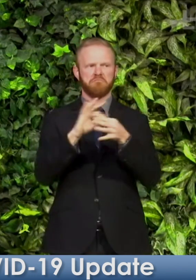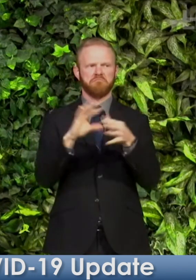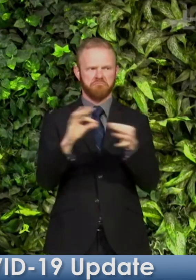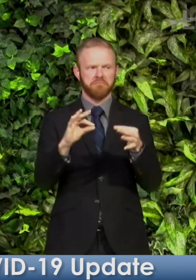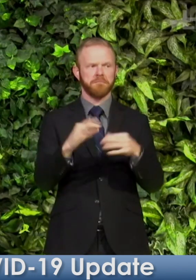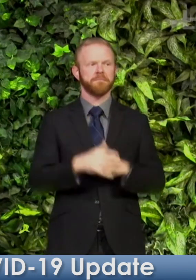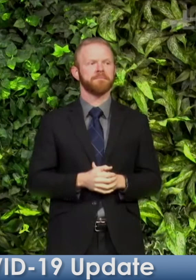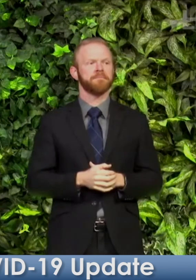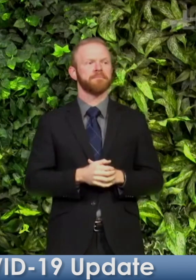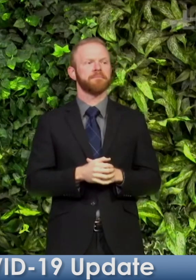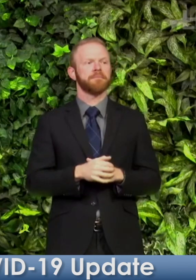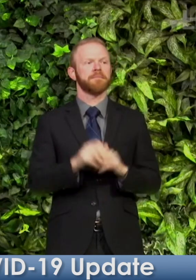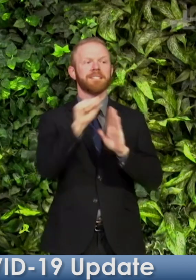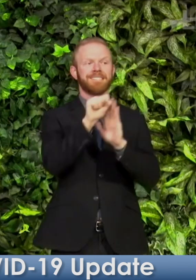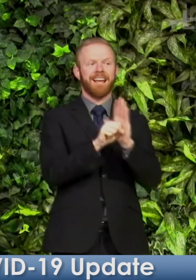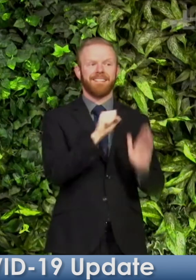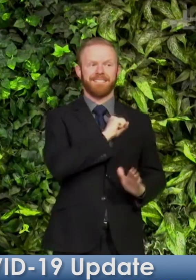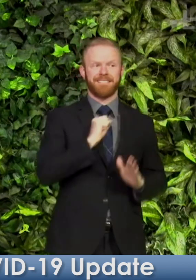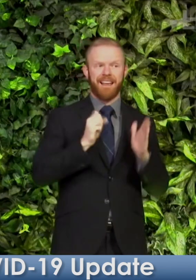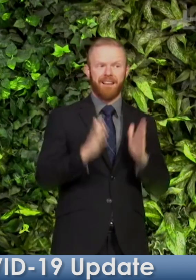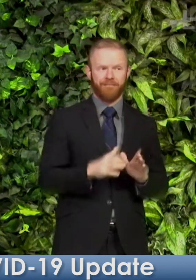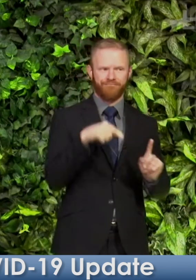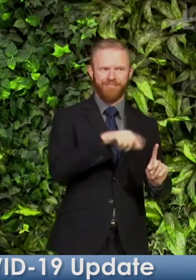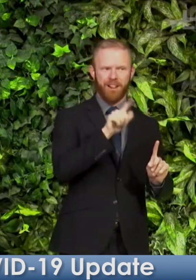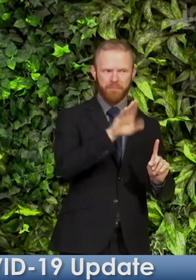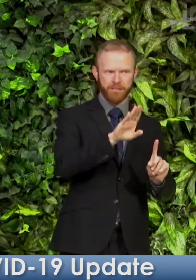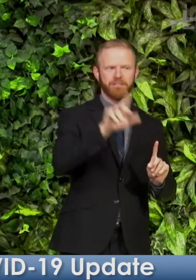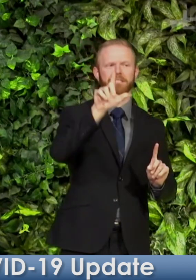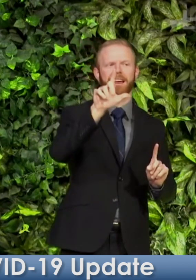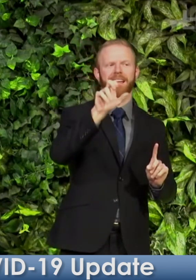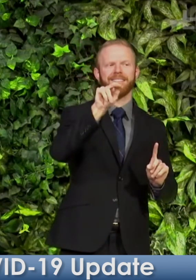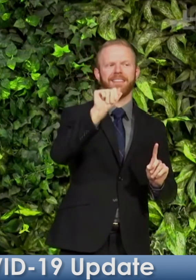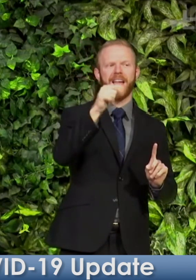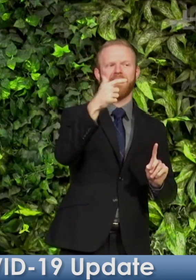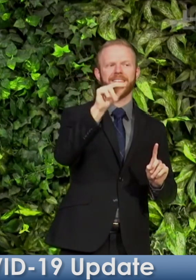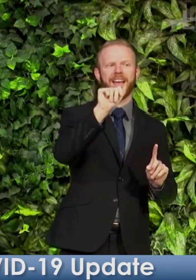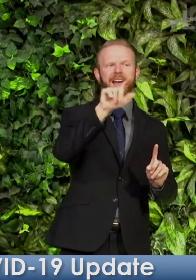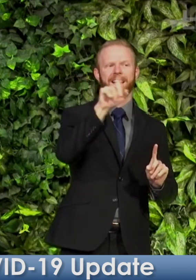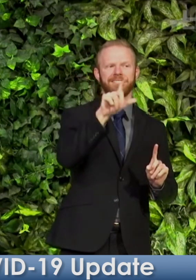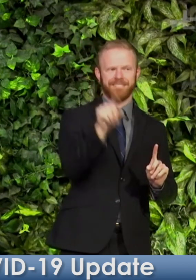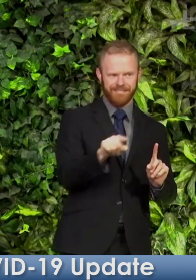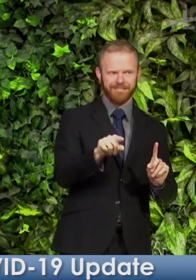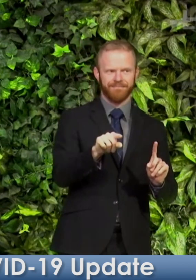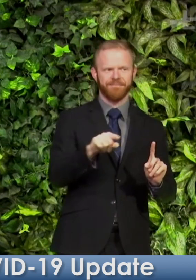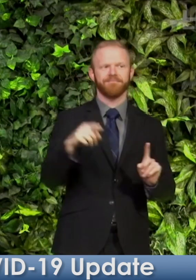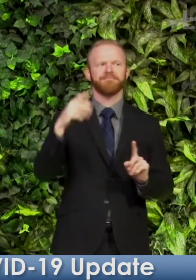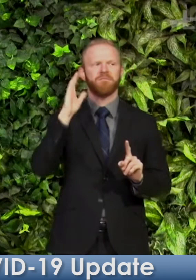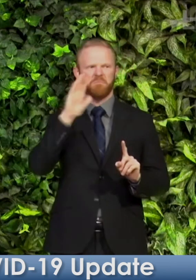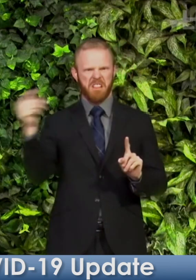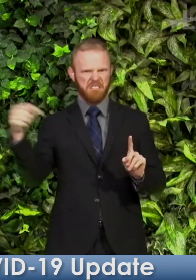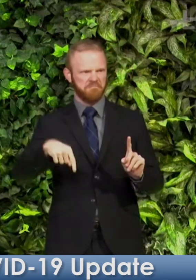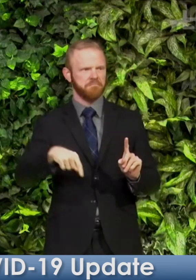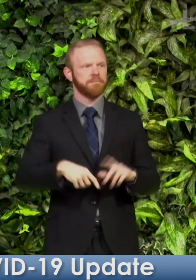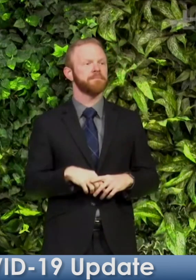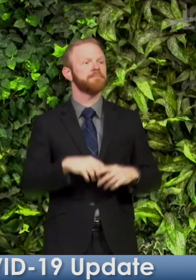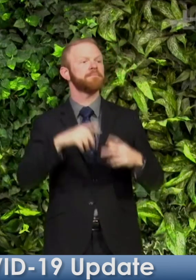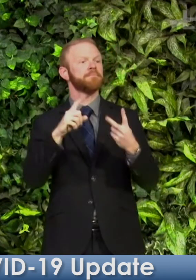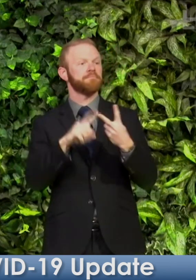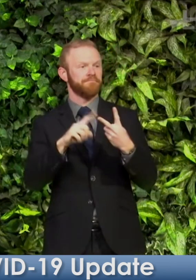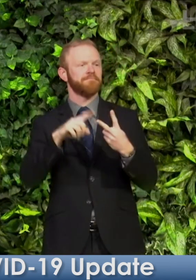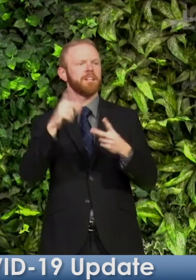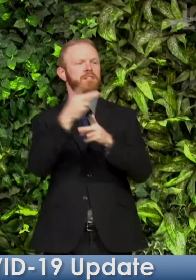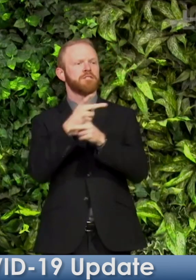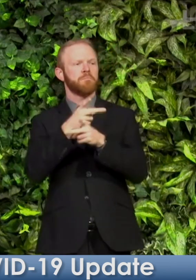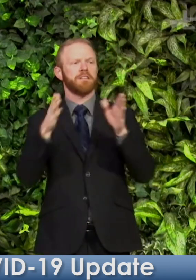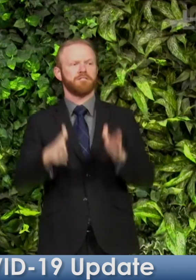Long Beach, Lena Gonzalez, who's with us today, so I want to thank her for being here. And I also want to thank our supervisor, Janice